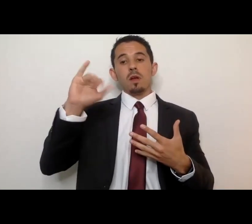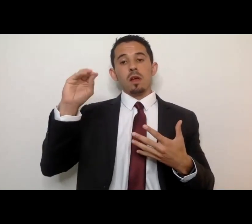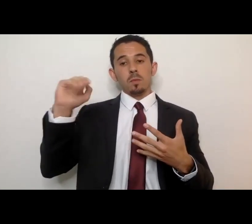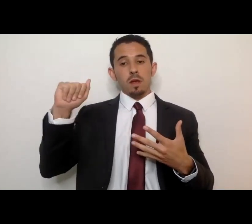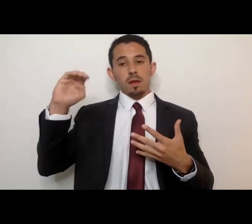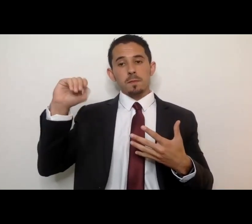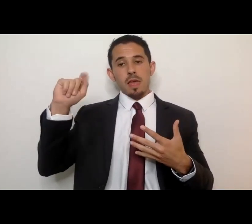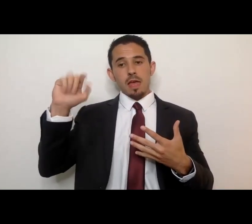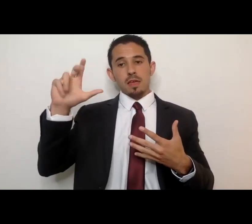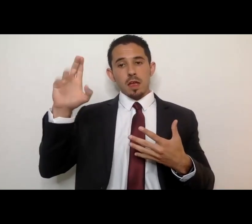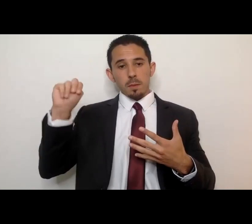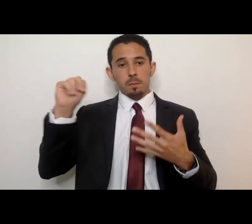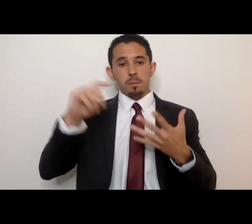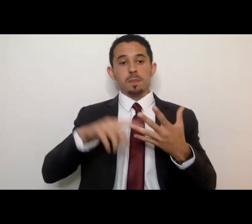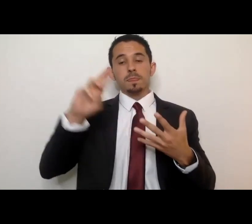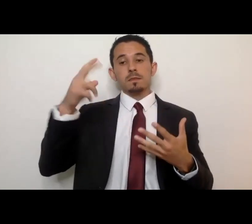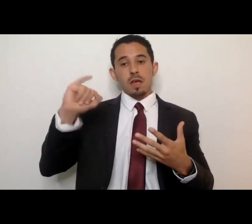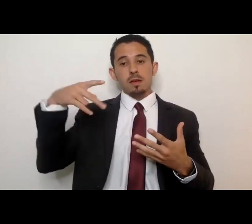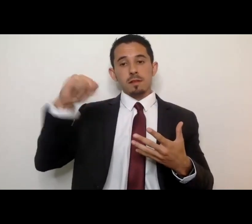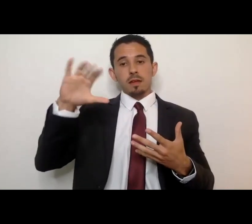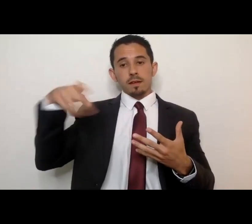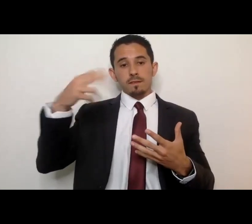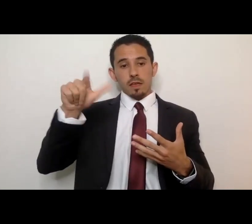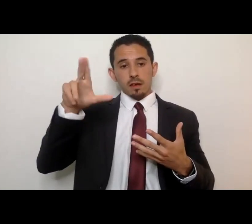ovale, Amblyoma maculatum,